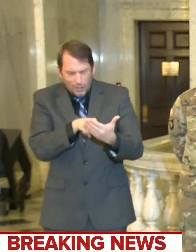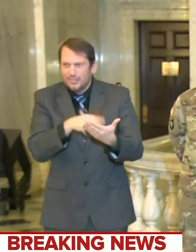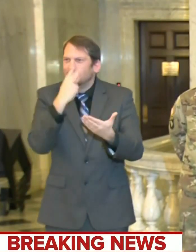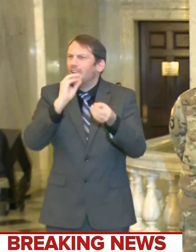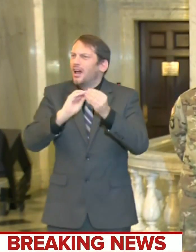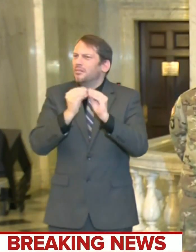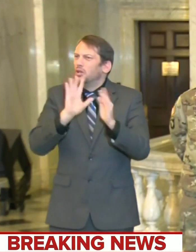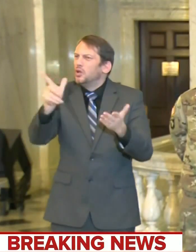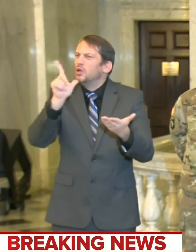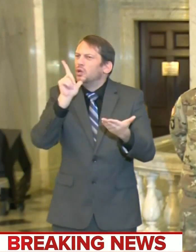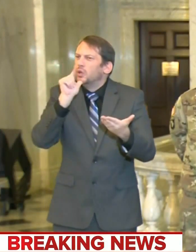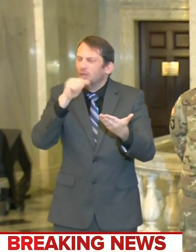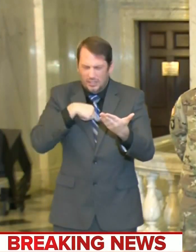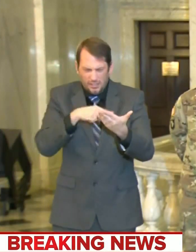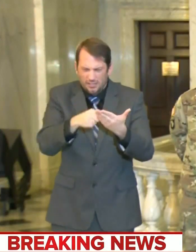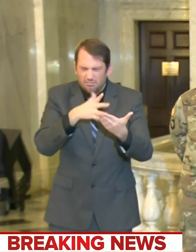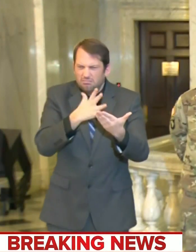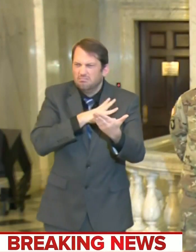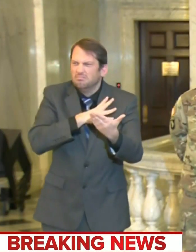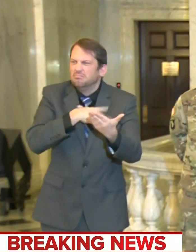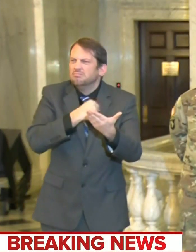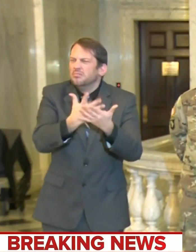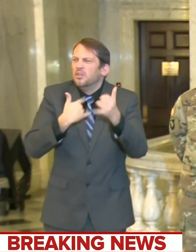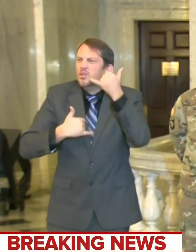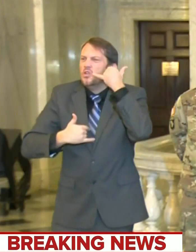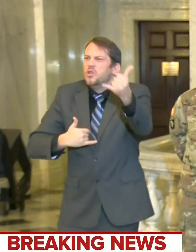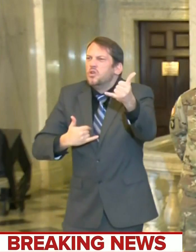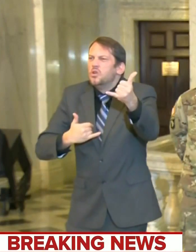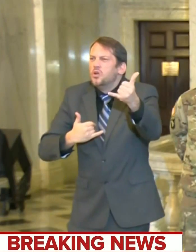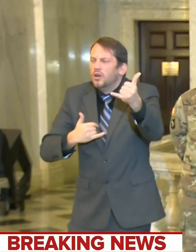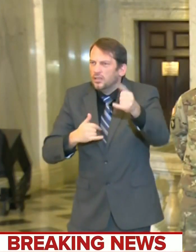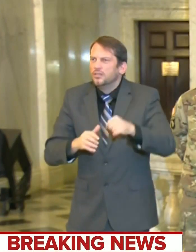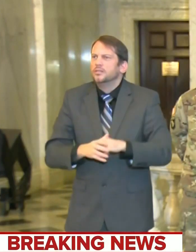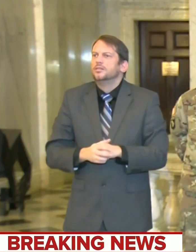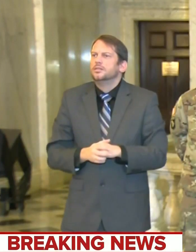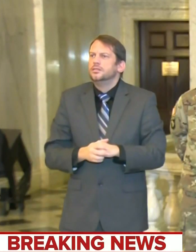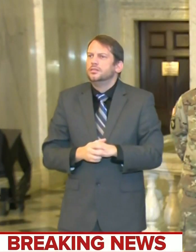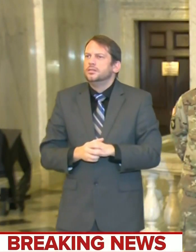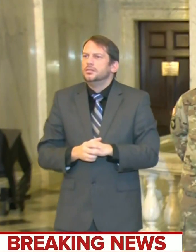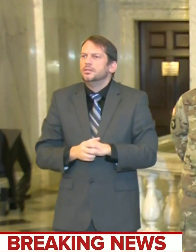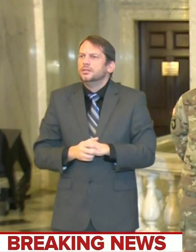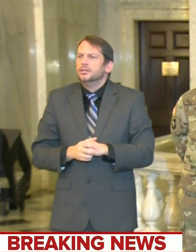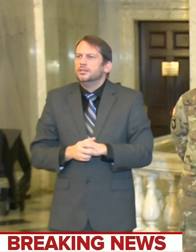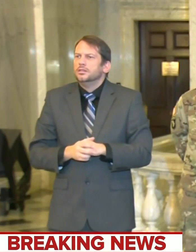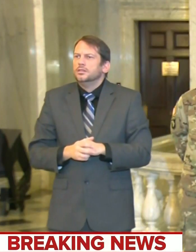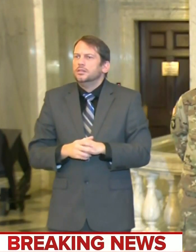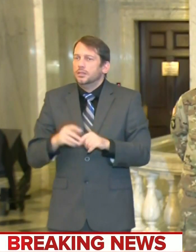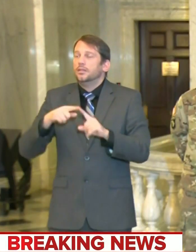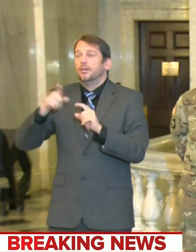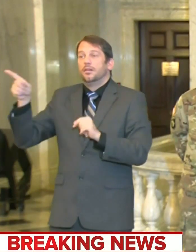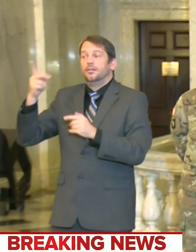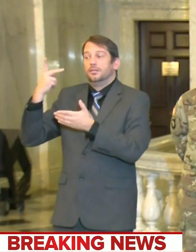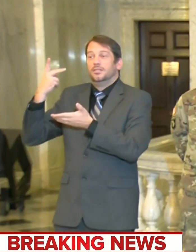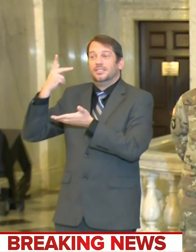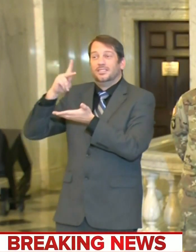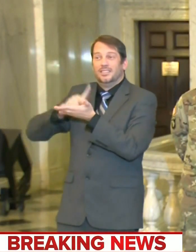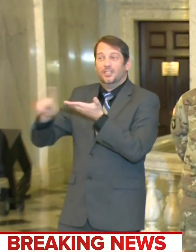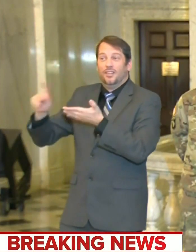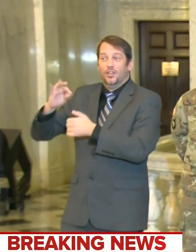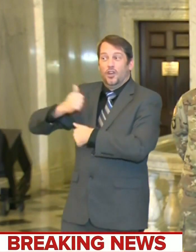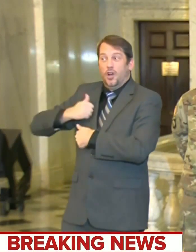it up anyway. Larry Hogan. And it's like, just Ryan McCarthy, Secretary of the Army, Governor, can you come as soon as